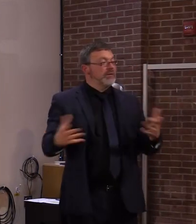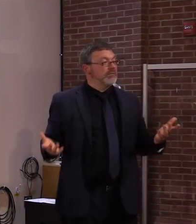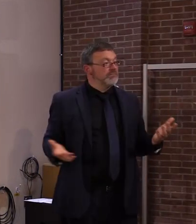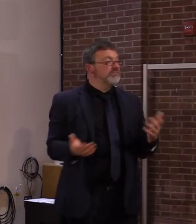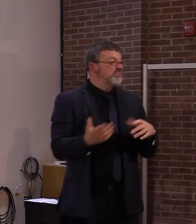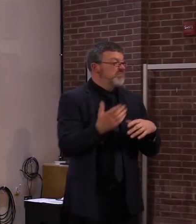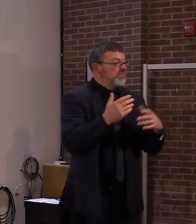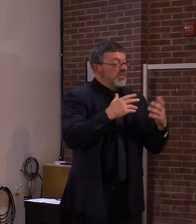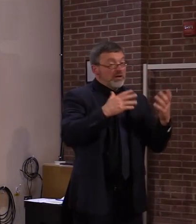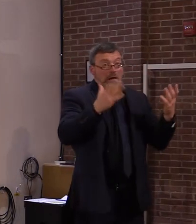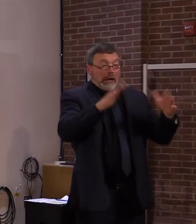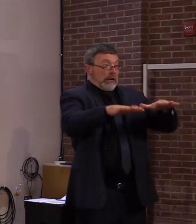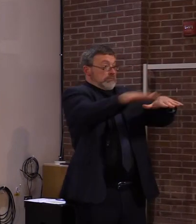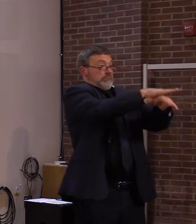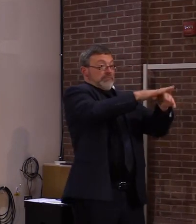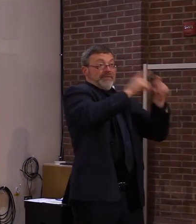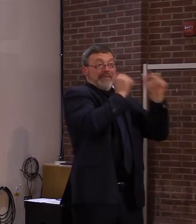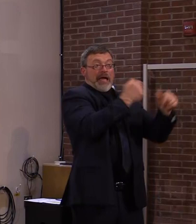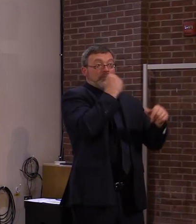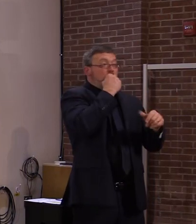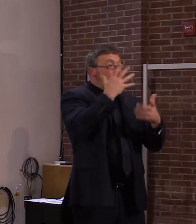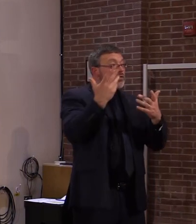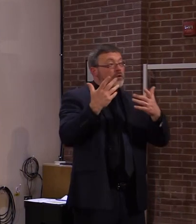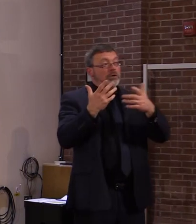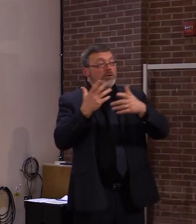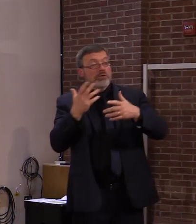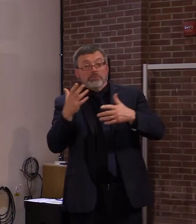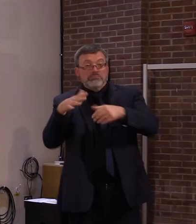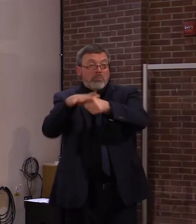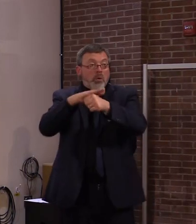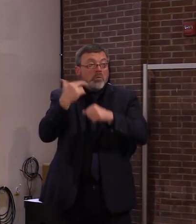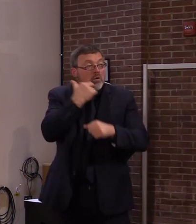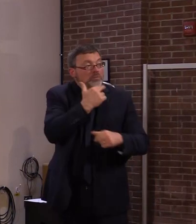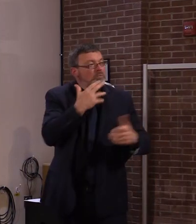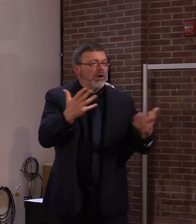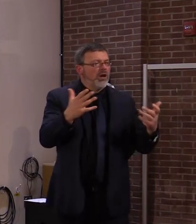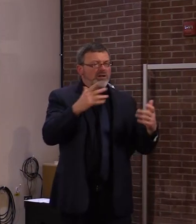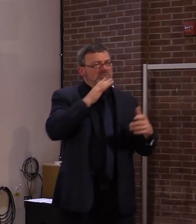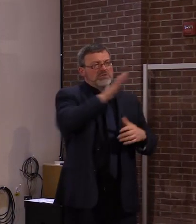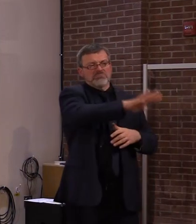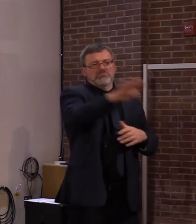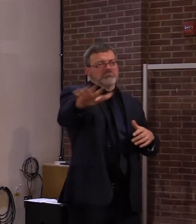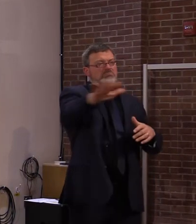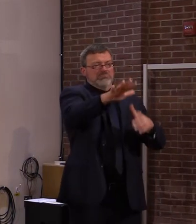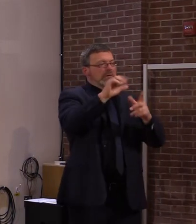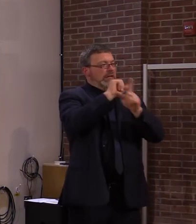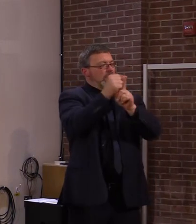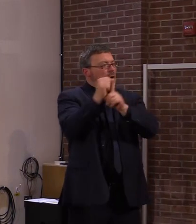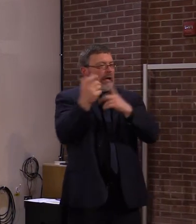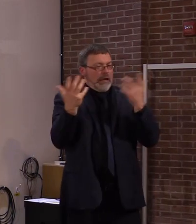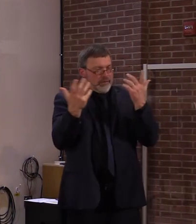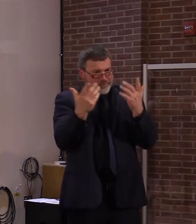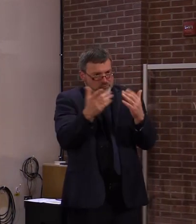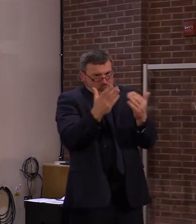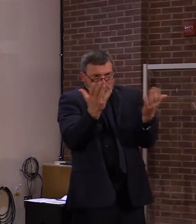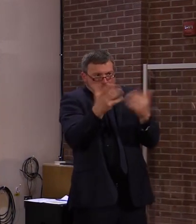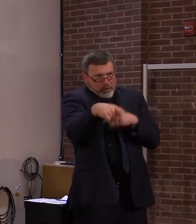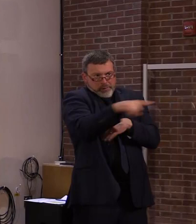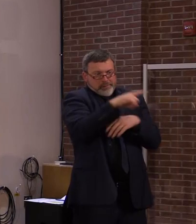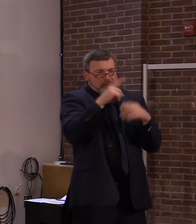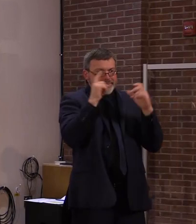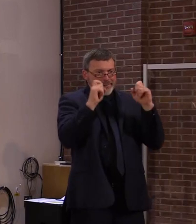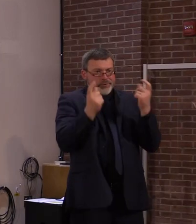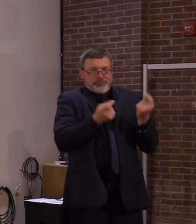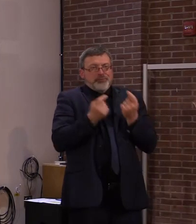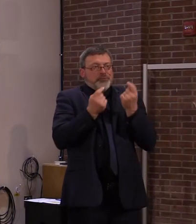with other entrees and other products to sell. But again, this is impacting all of